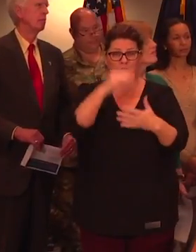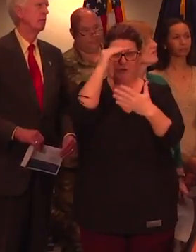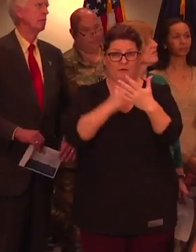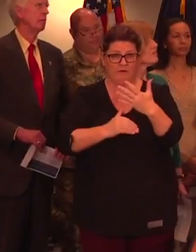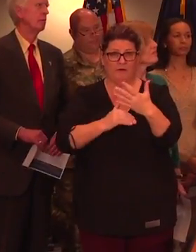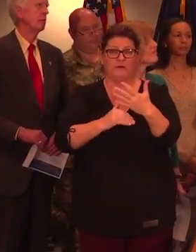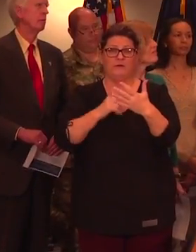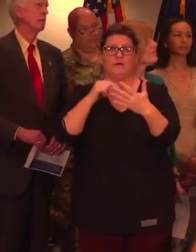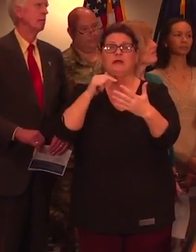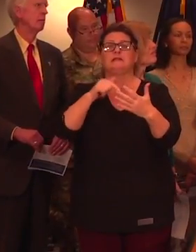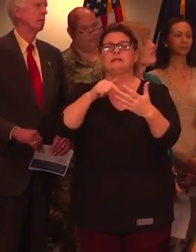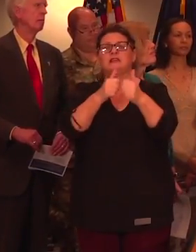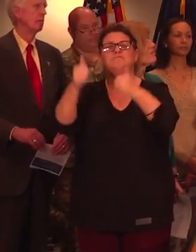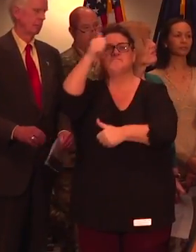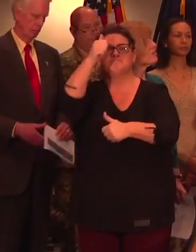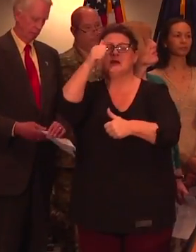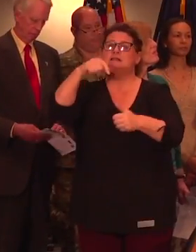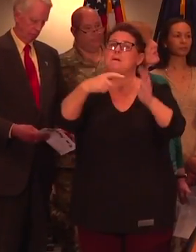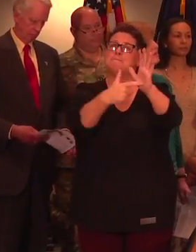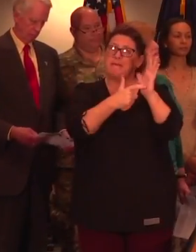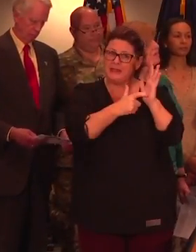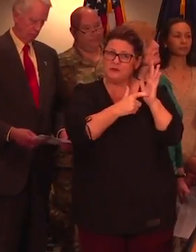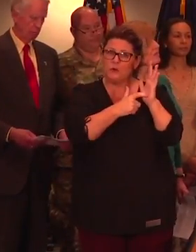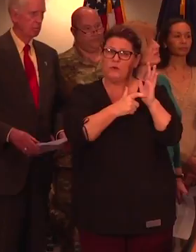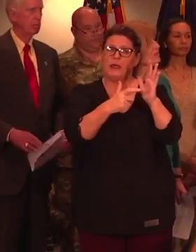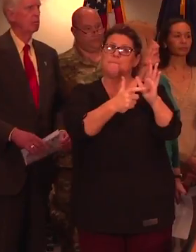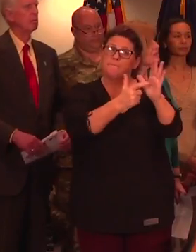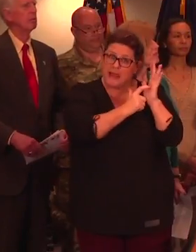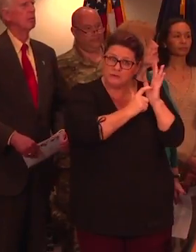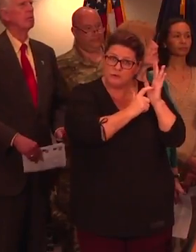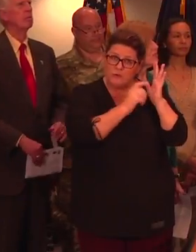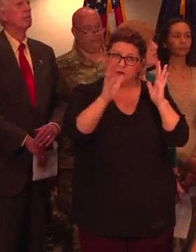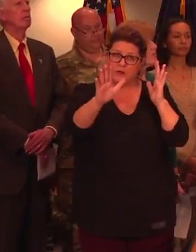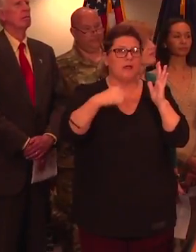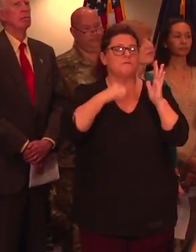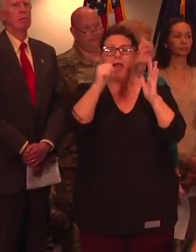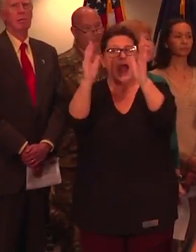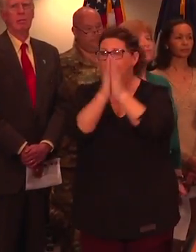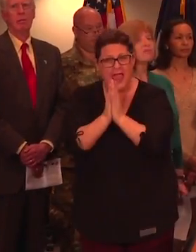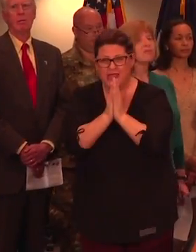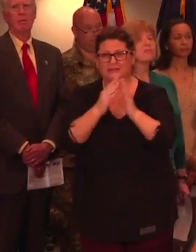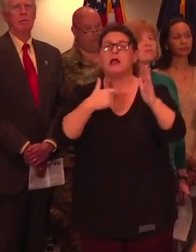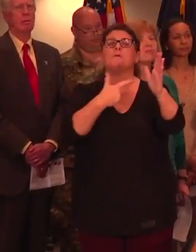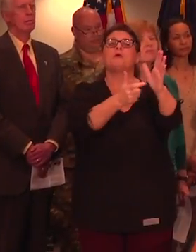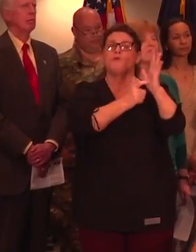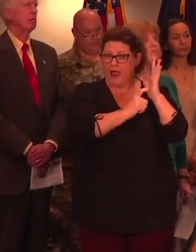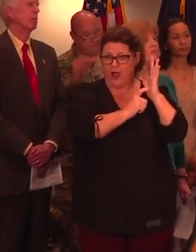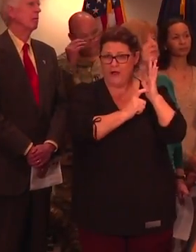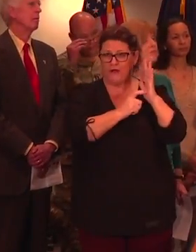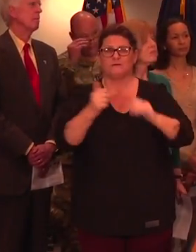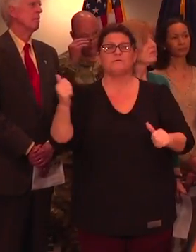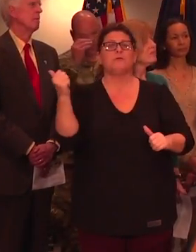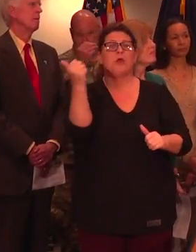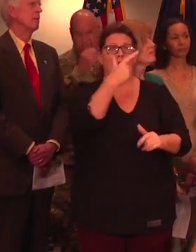This is an executive order. These are mandatory requirements. These are not requests. I'm requiring state